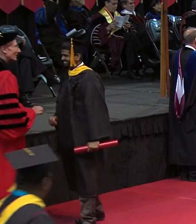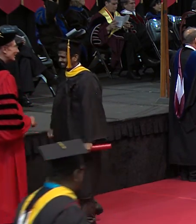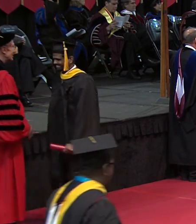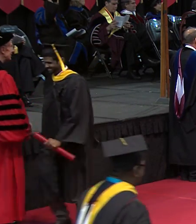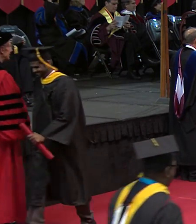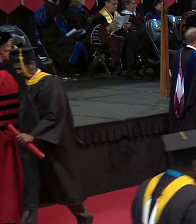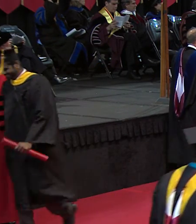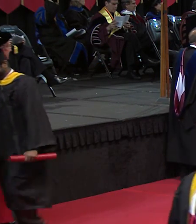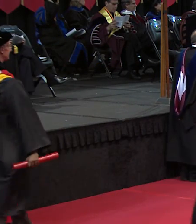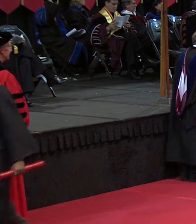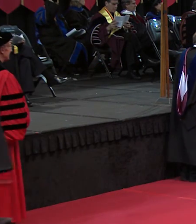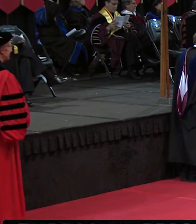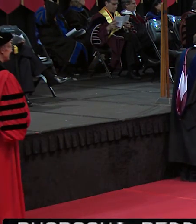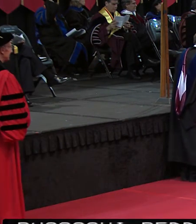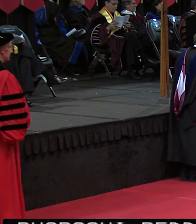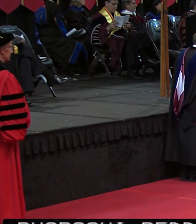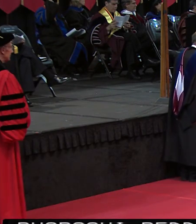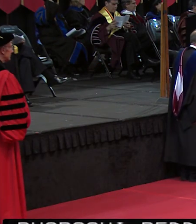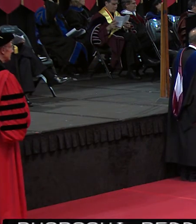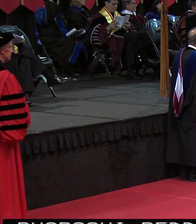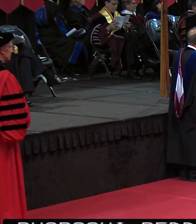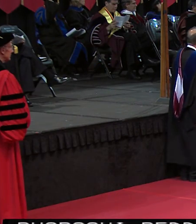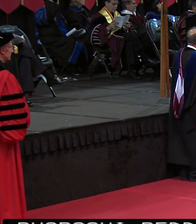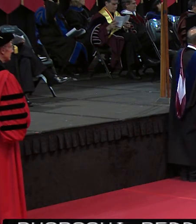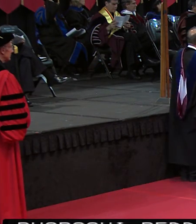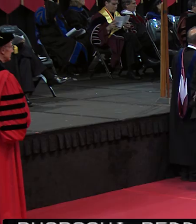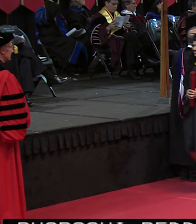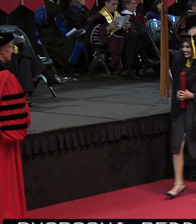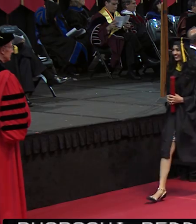Sindhu Raghavi Puram.